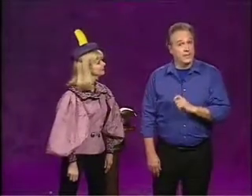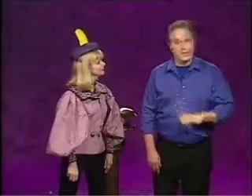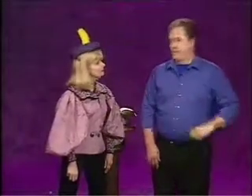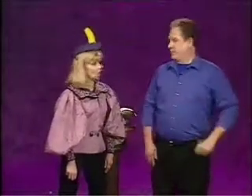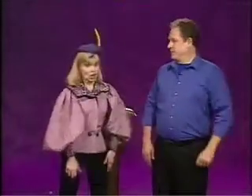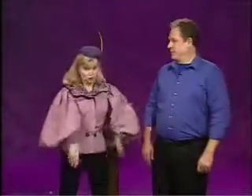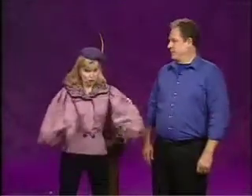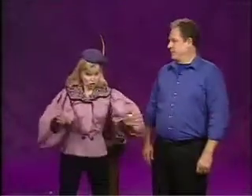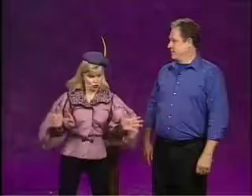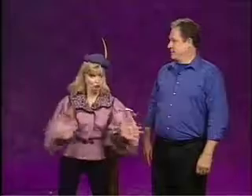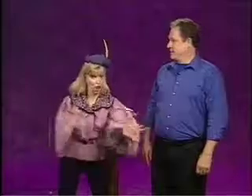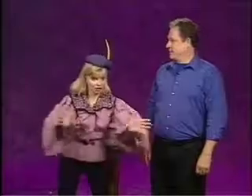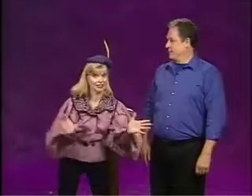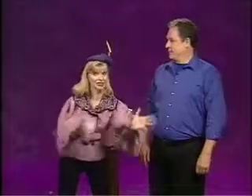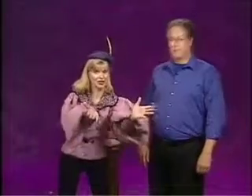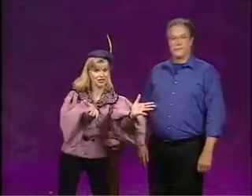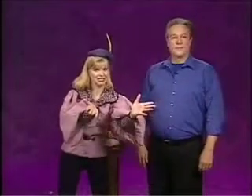intensities. Strongly encouraging.